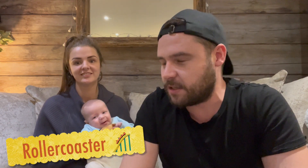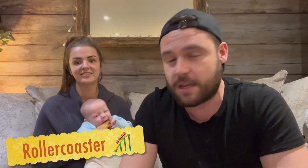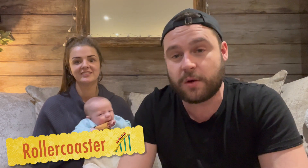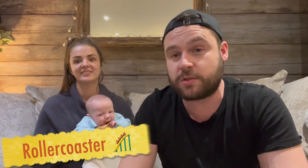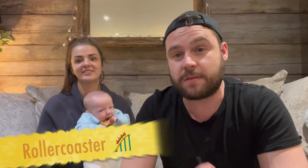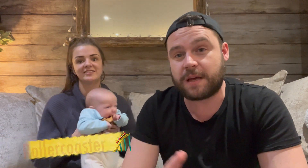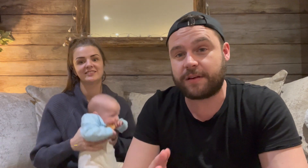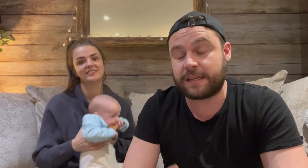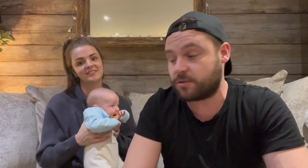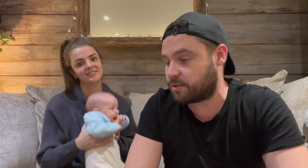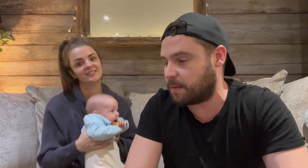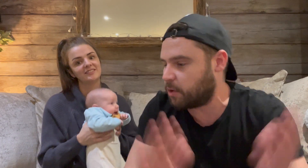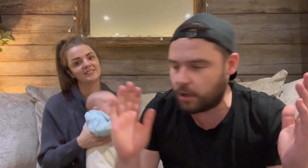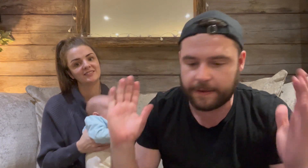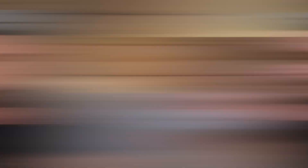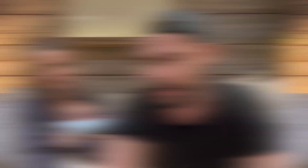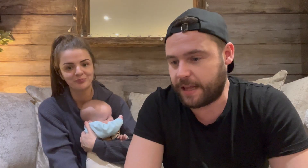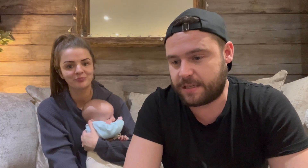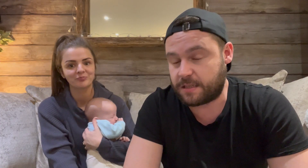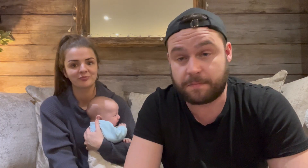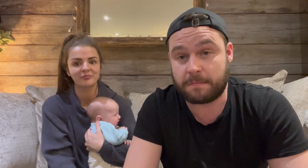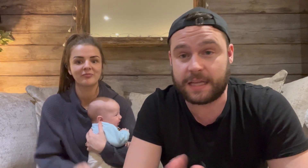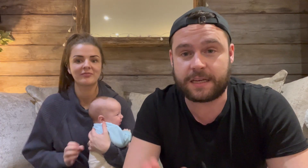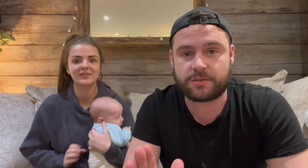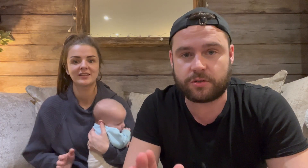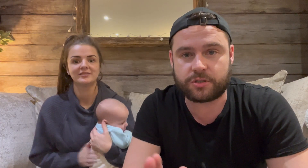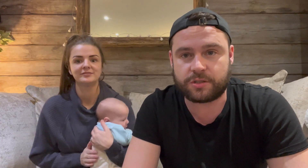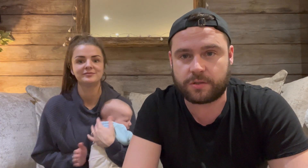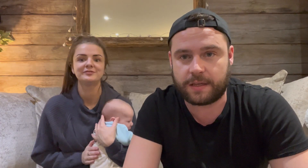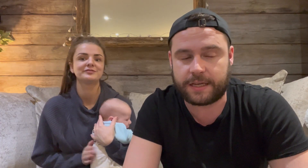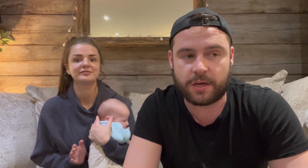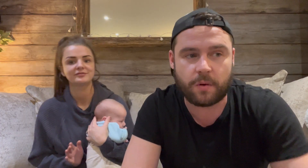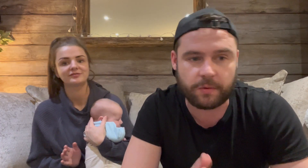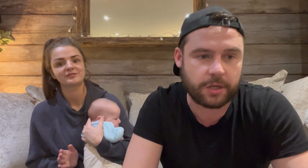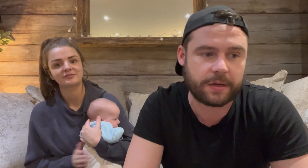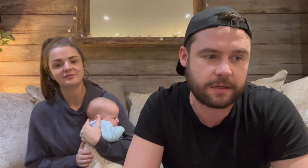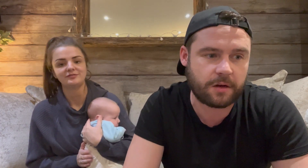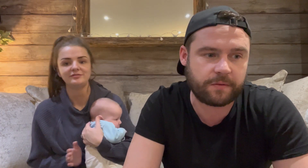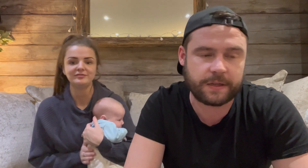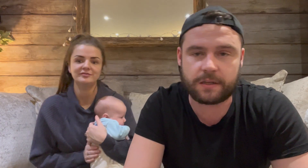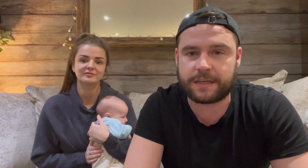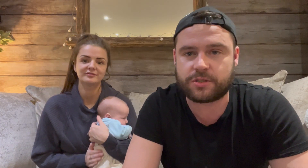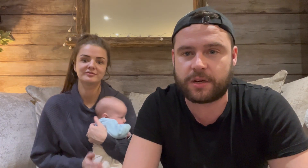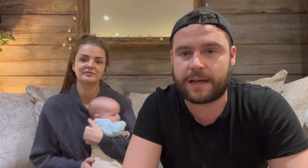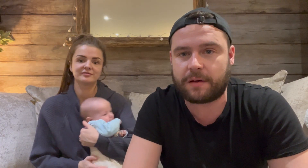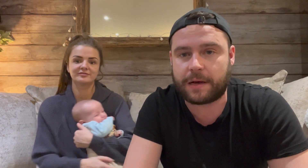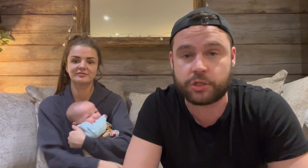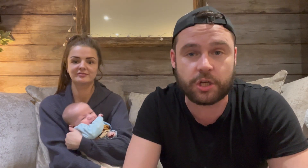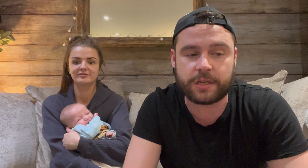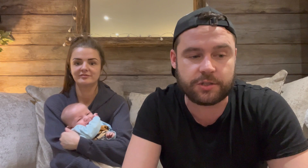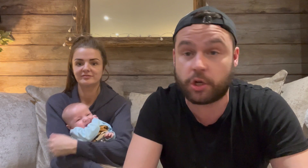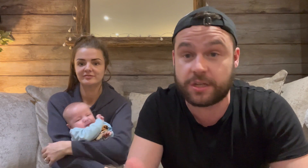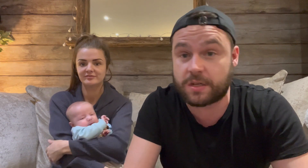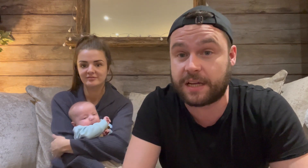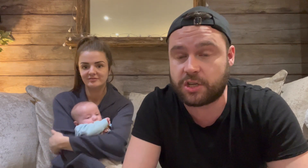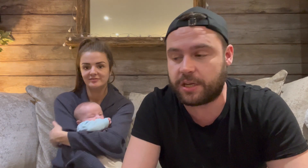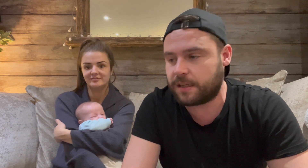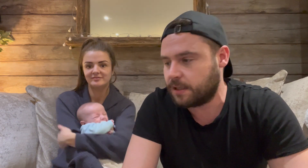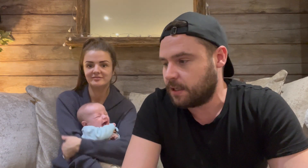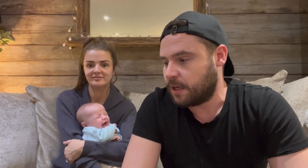loads of them that are really interesting. But look, this is merely an introduction to it, letting you know what we're doing, and hopefully you'll enjoy our journey and join us on our journey. And